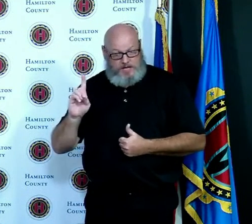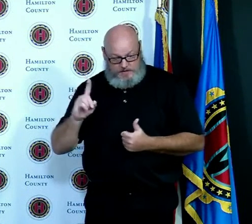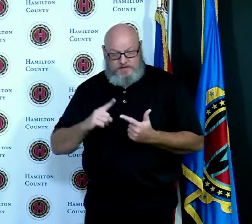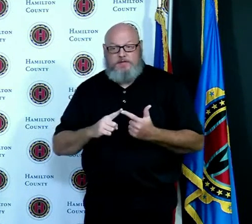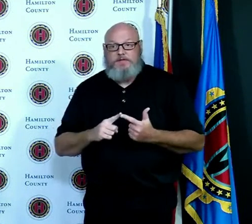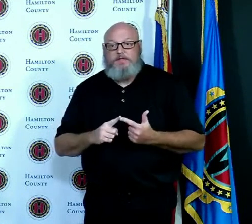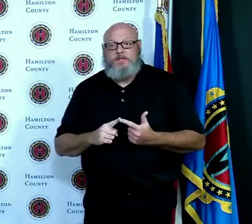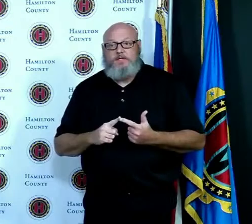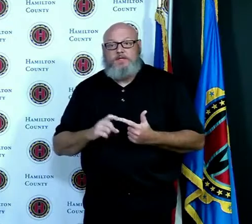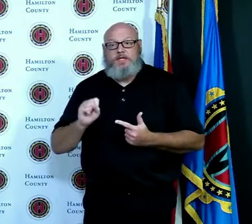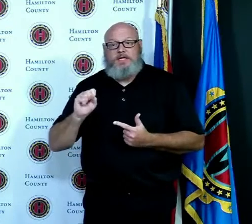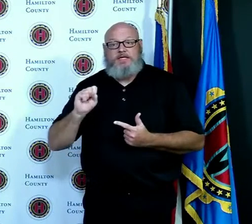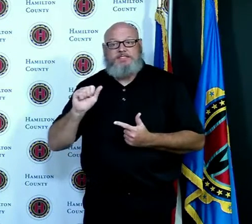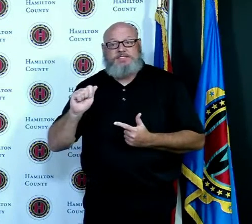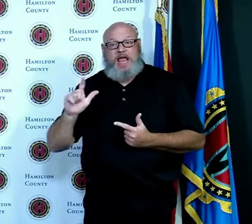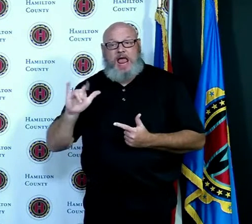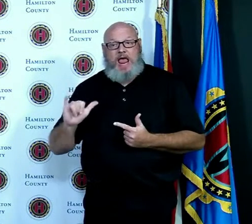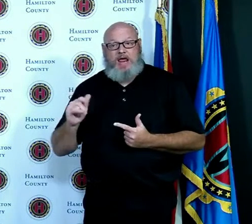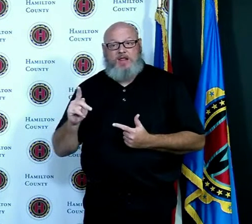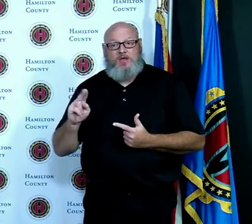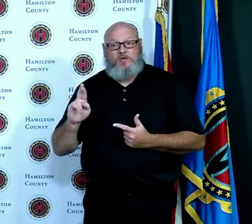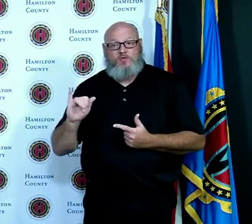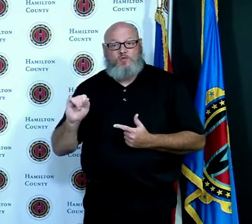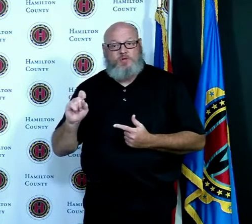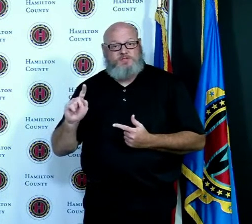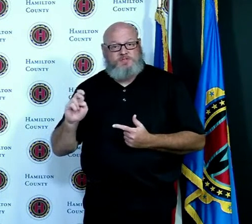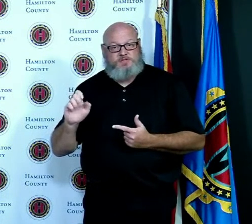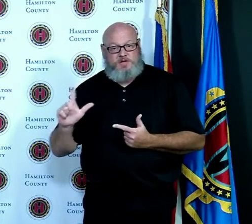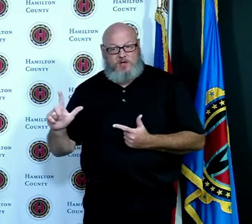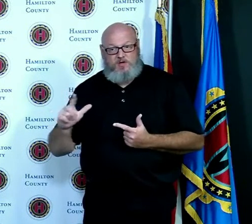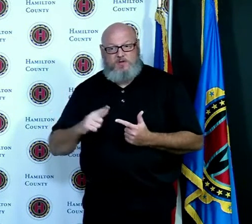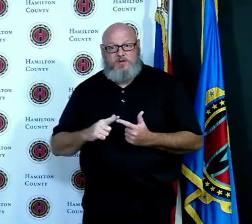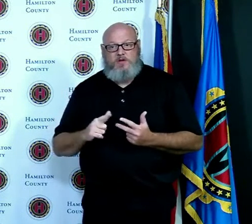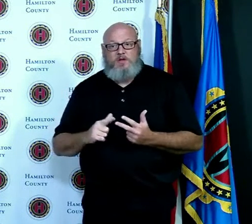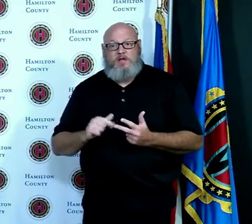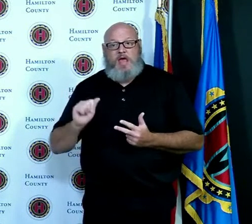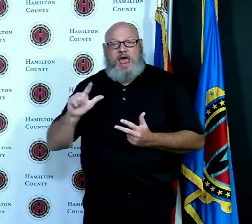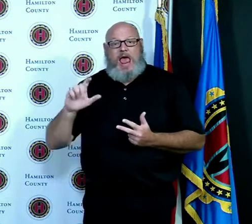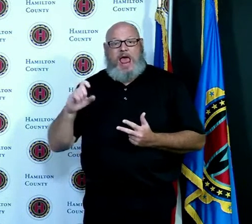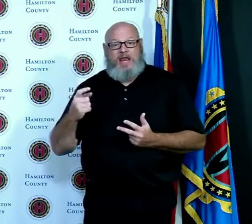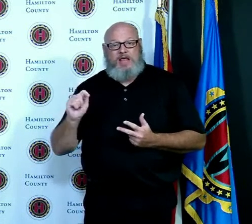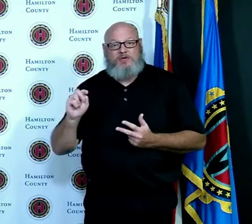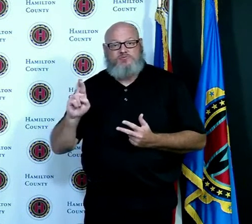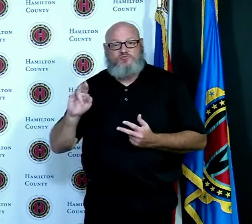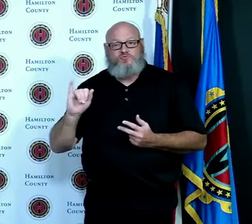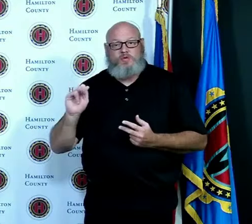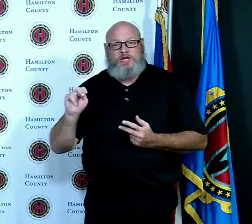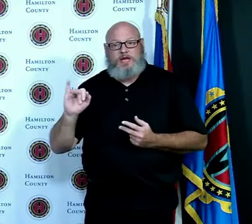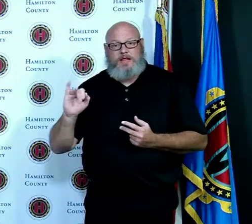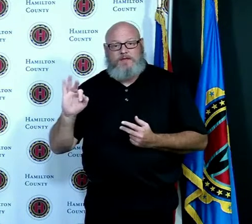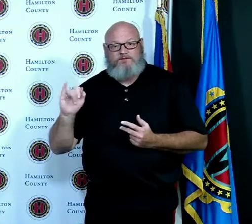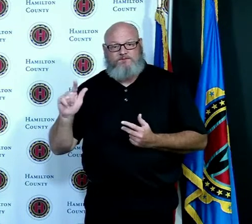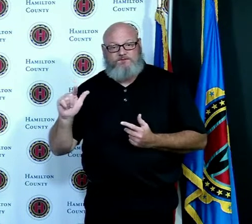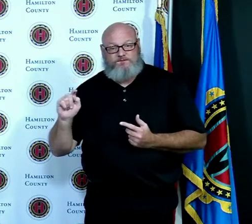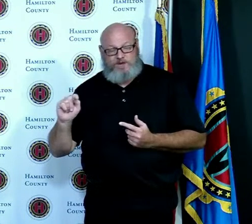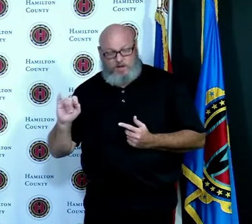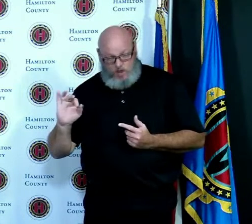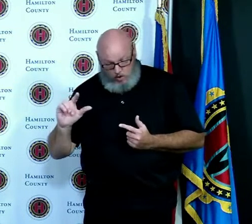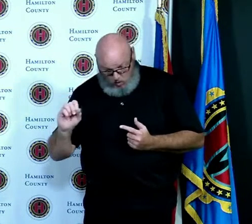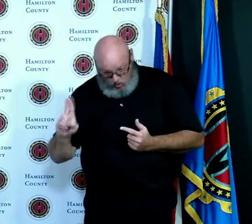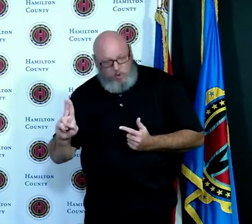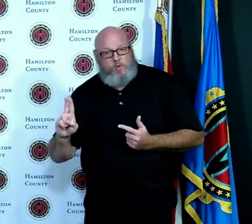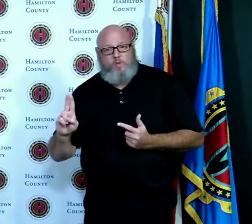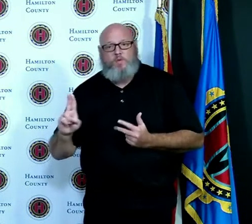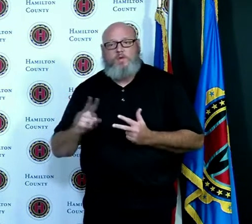Alex Triantafilou, Caleb Fox, and Chip Gerhart, have done an outstanding job. A big thanks to all the